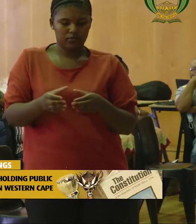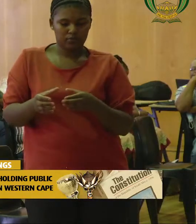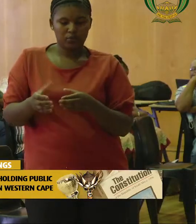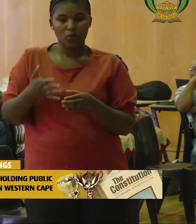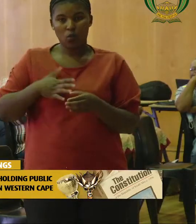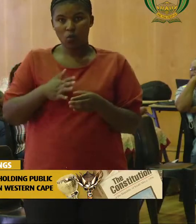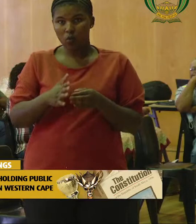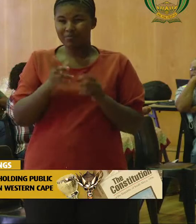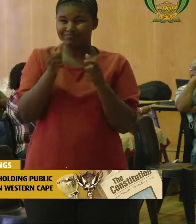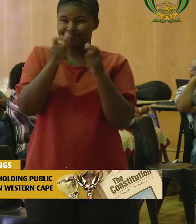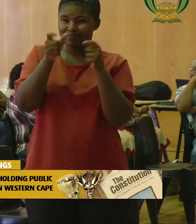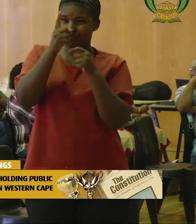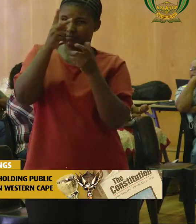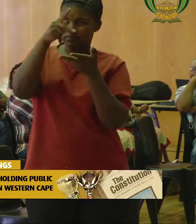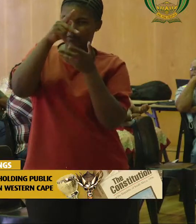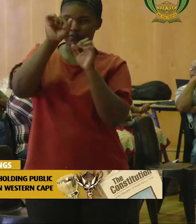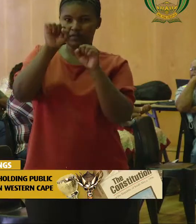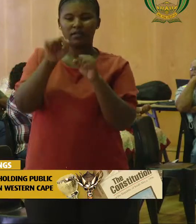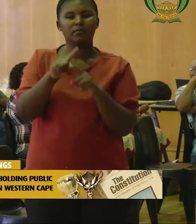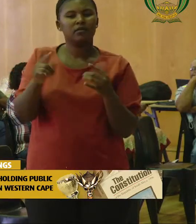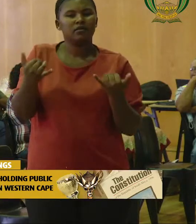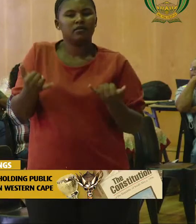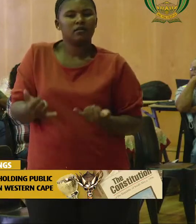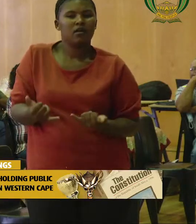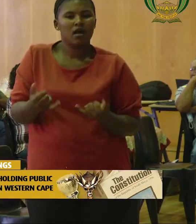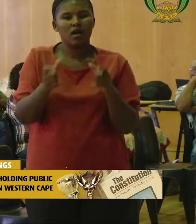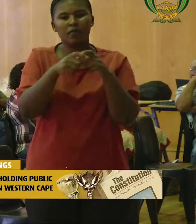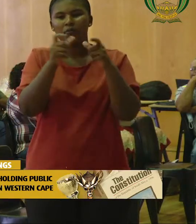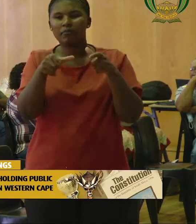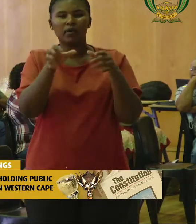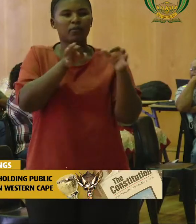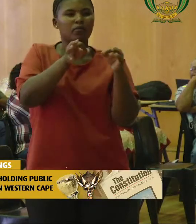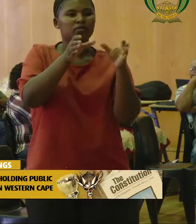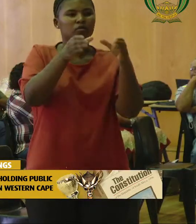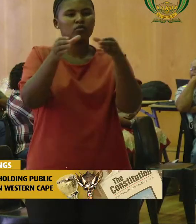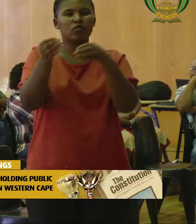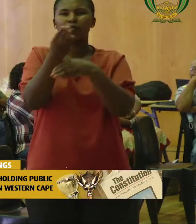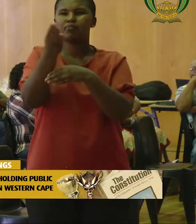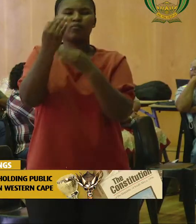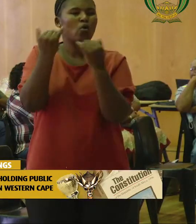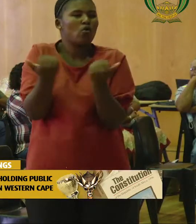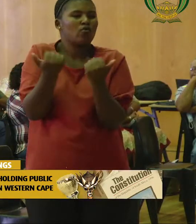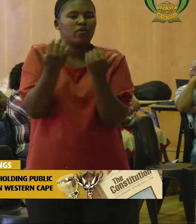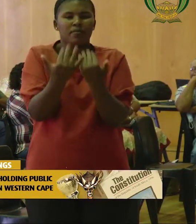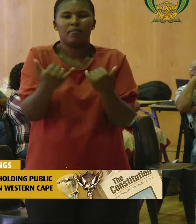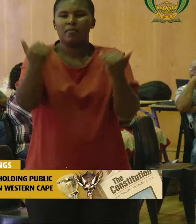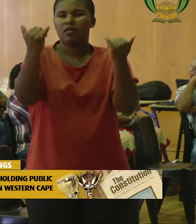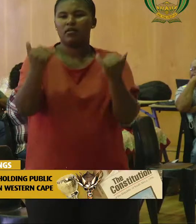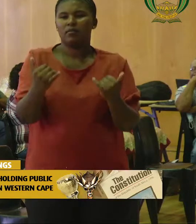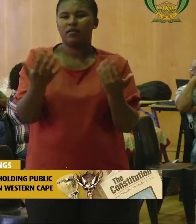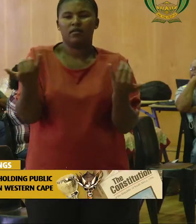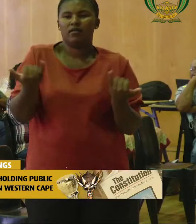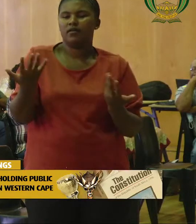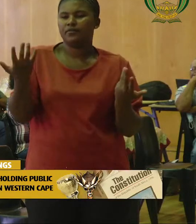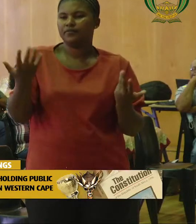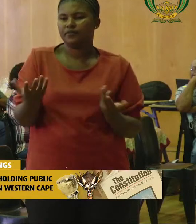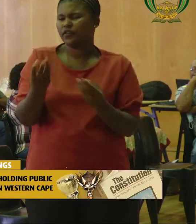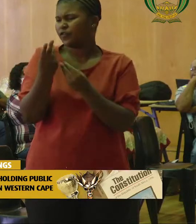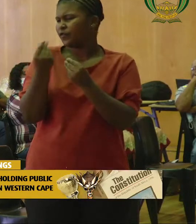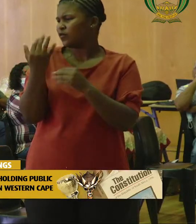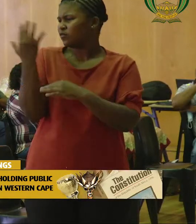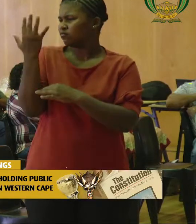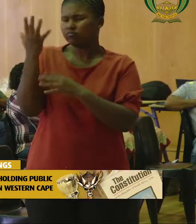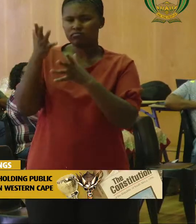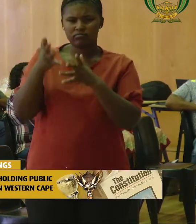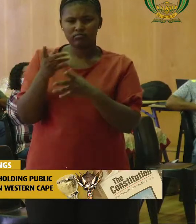the big positions. What about all the big parties that are already there? Like a few of the speakers already